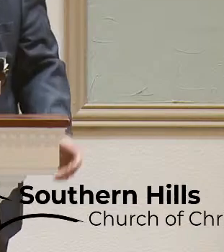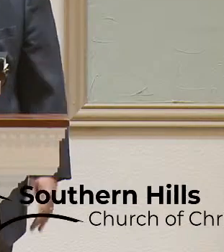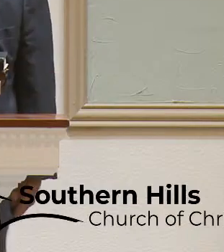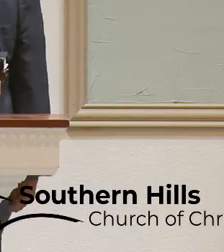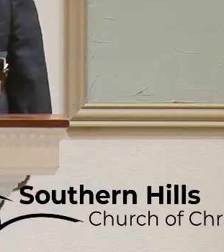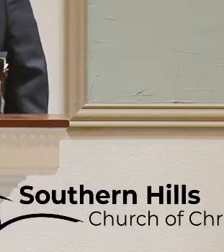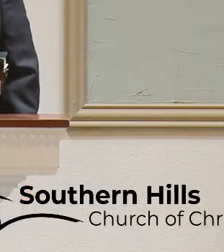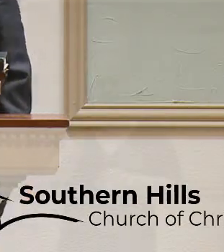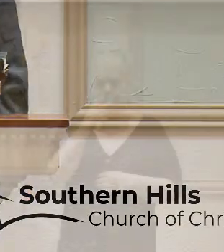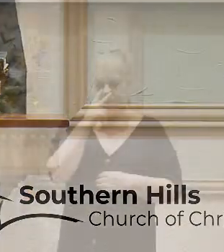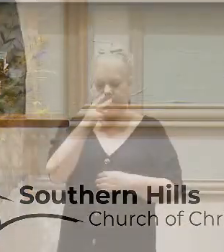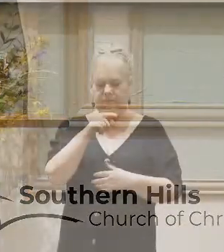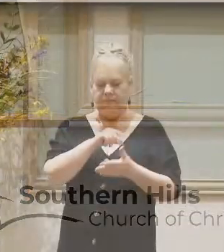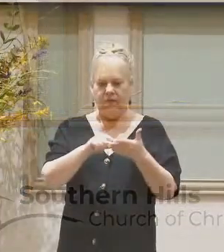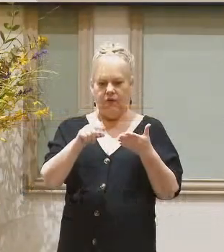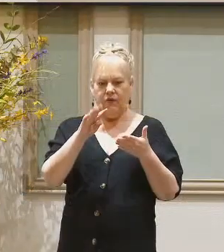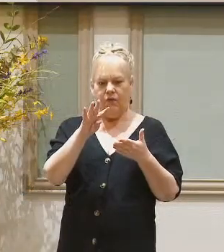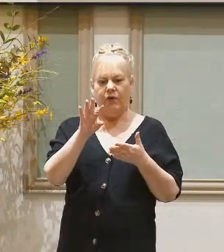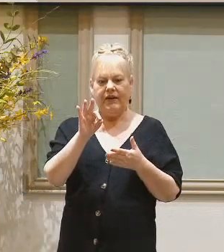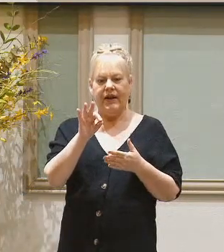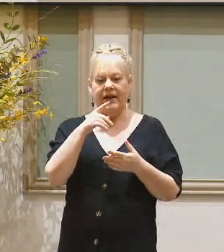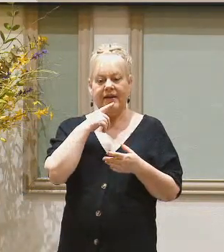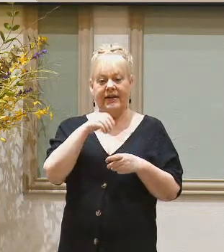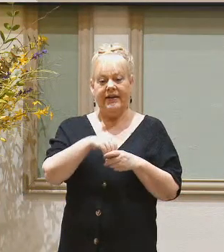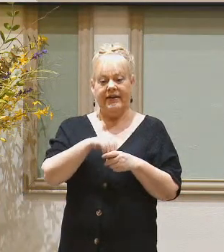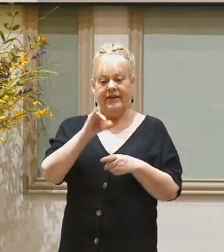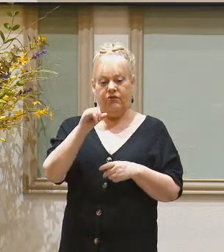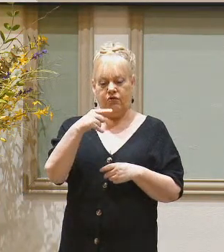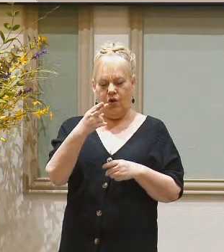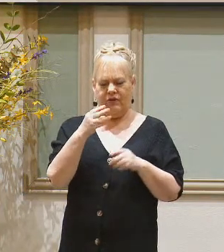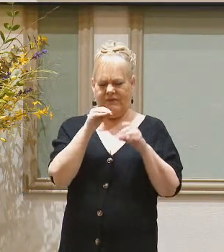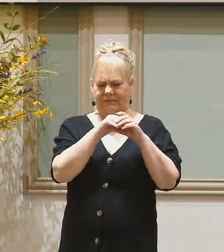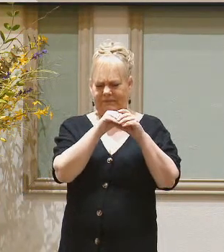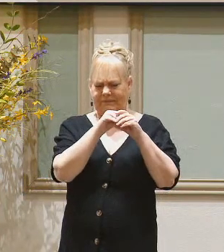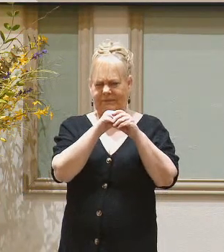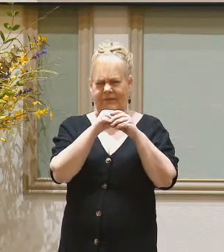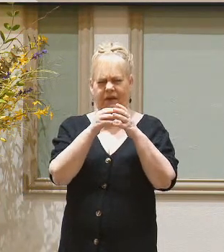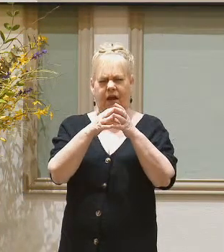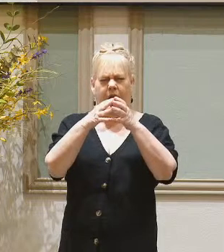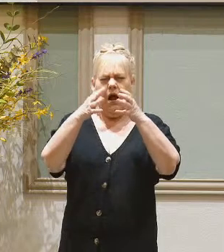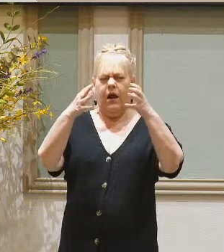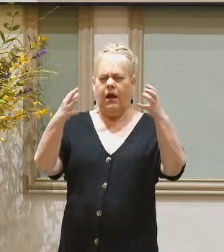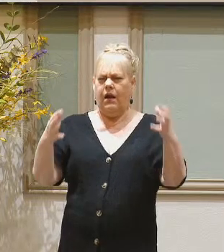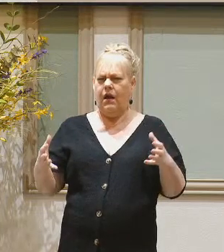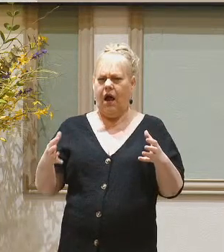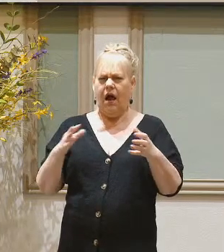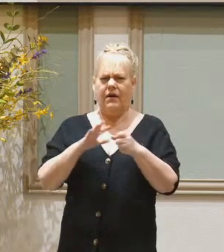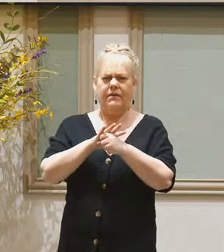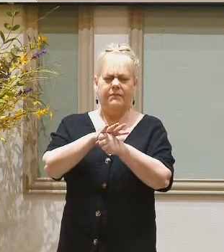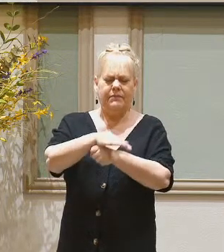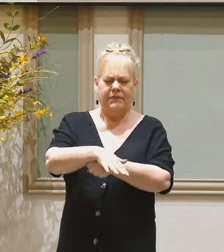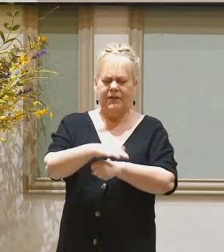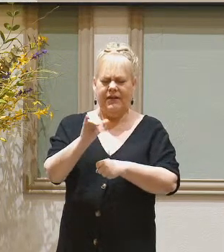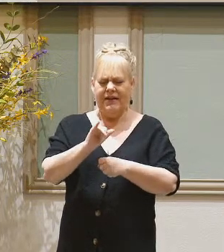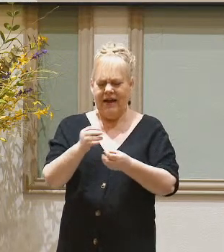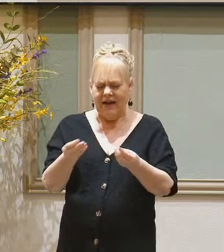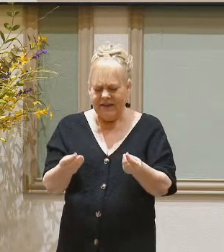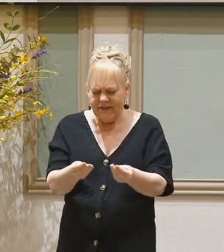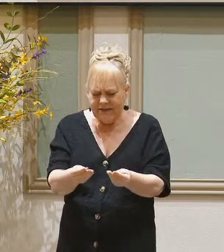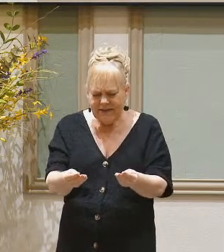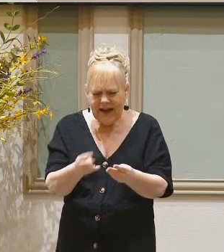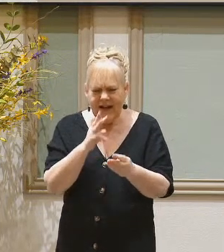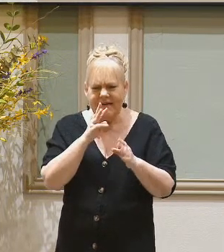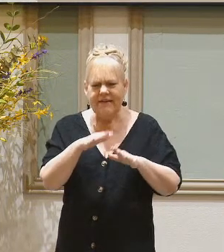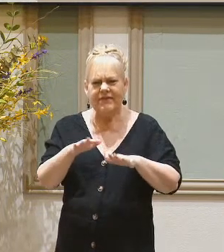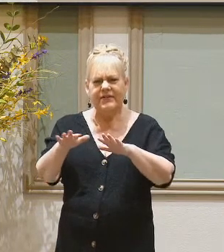again at verse 49 of our text. It says, "And Joseph stored up grain in great abundance, like the sand of the sea, until